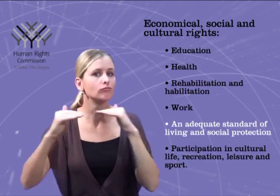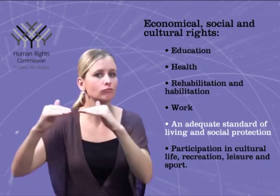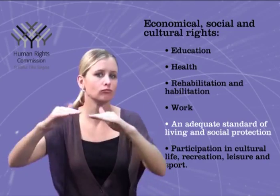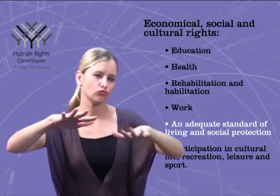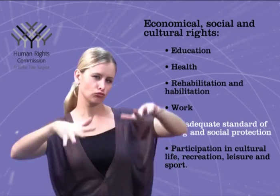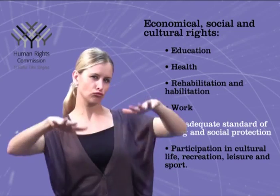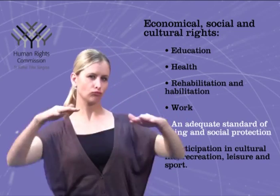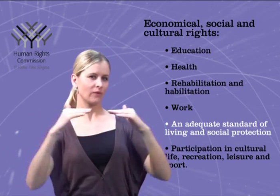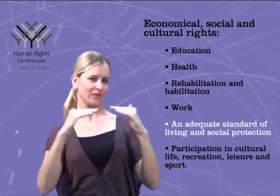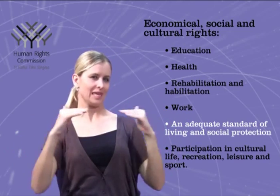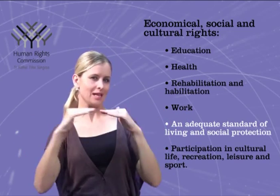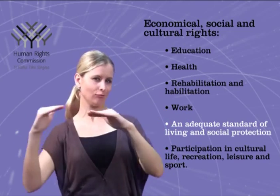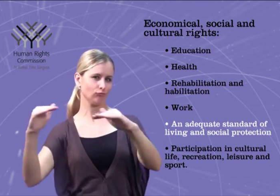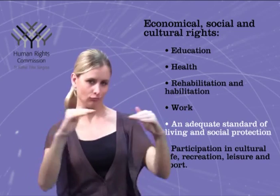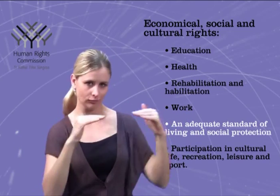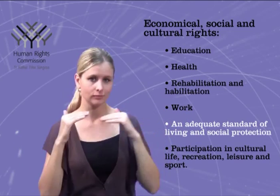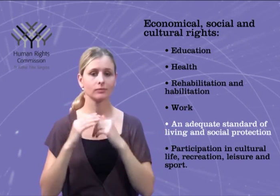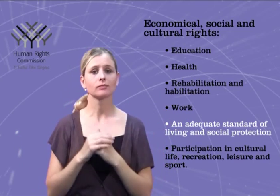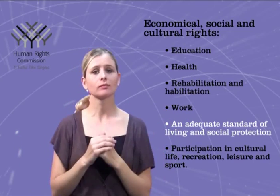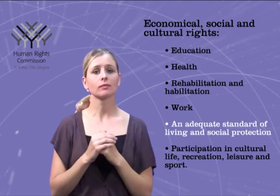and social protection,